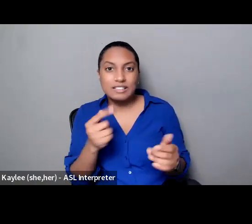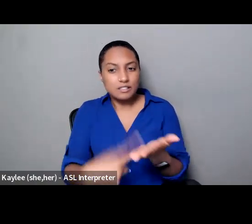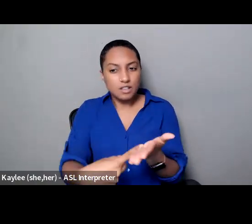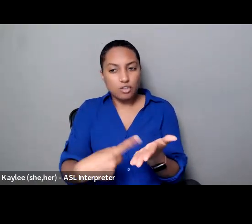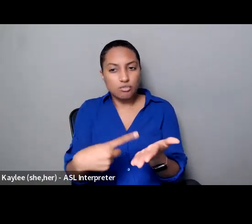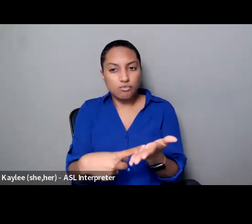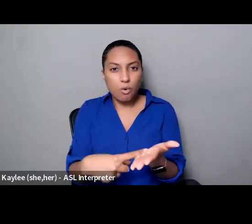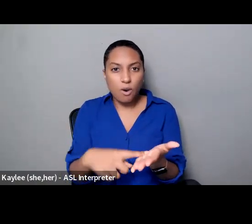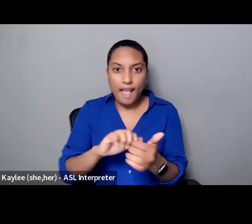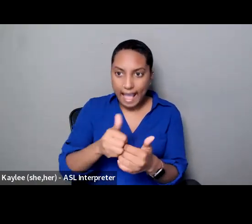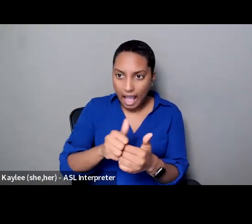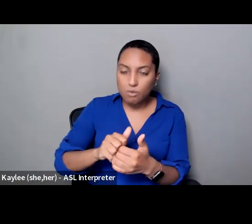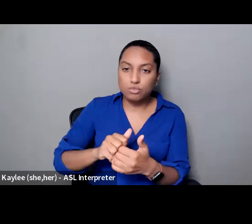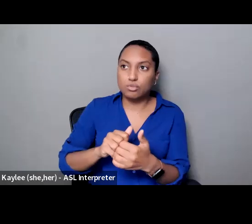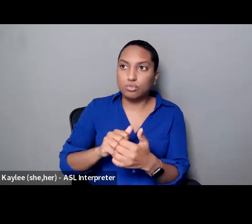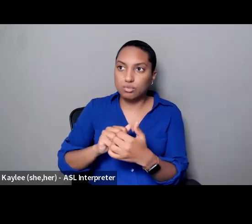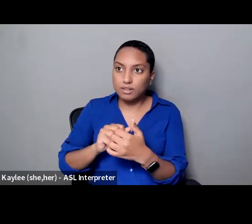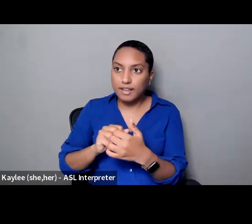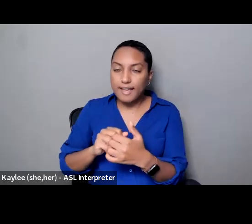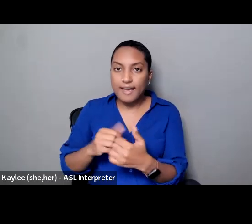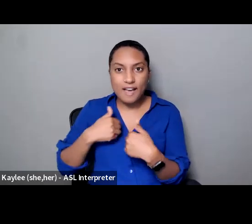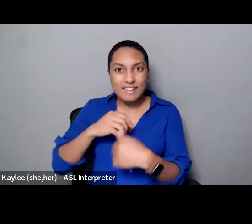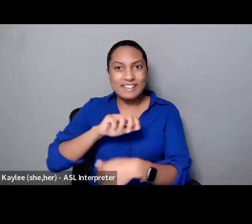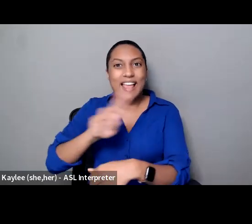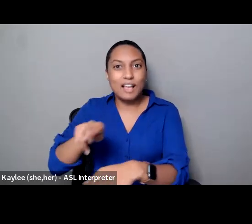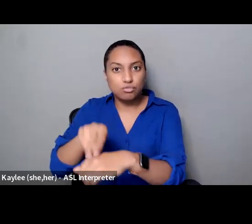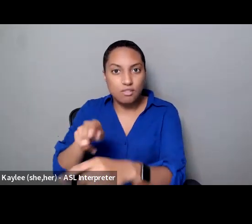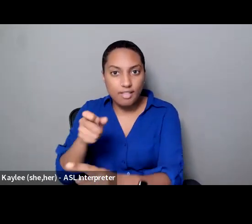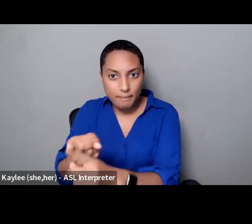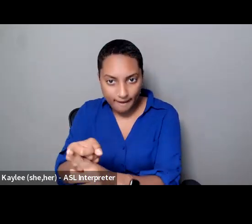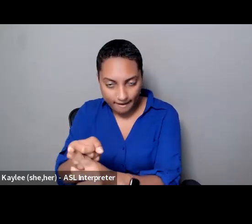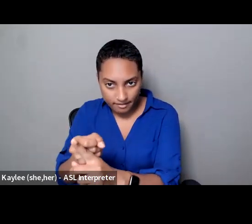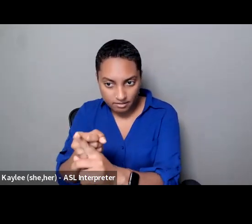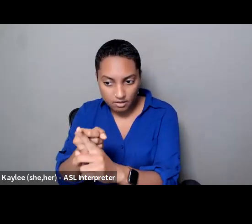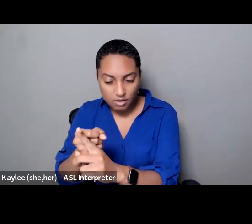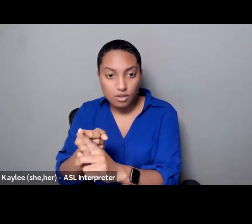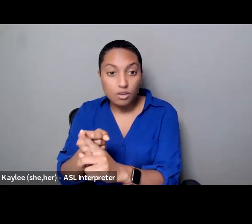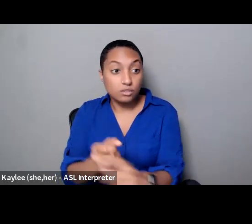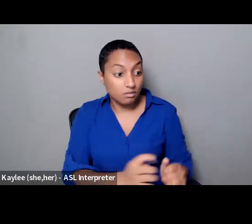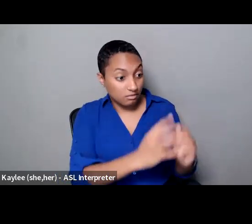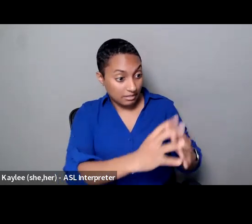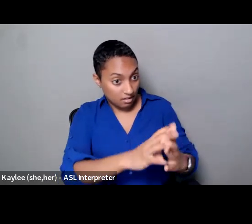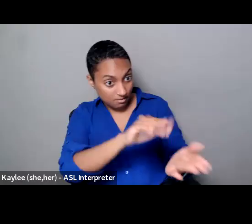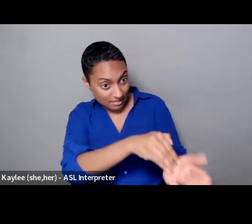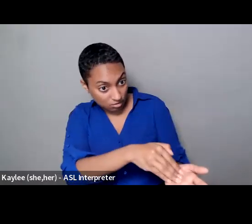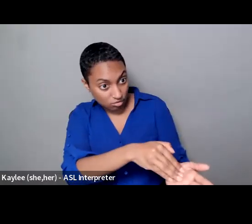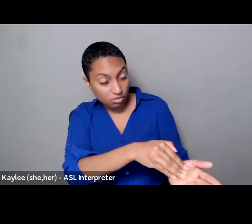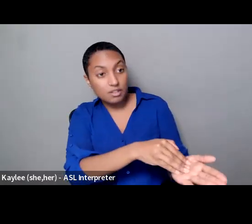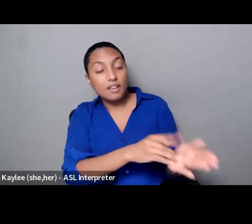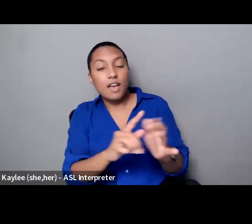national impact. And so almost immediately there was conversation about what became